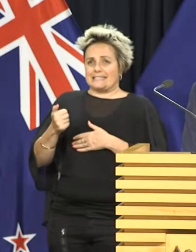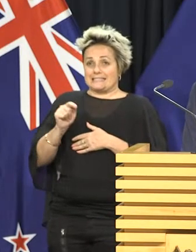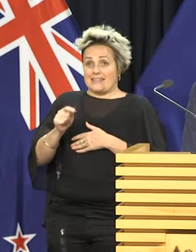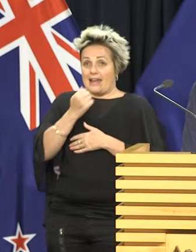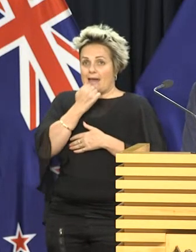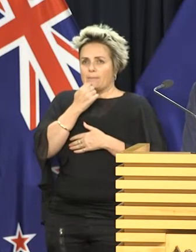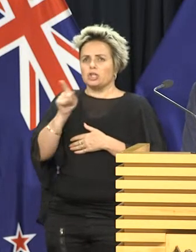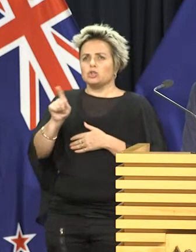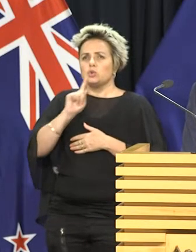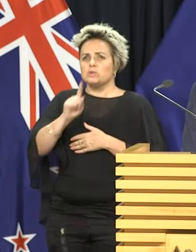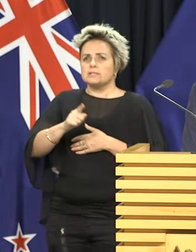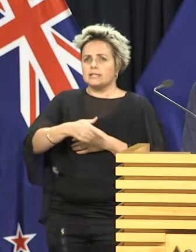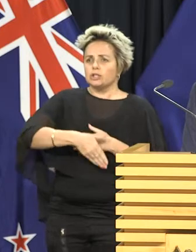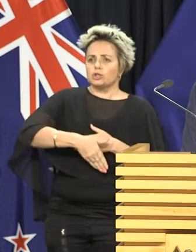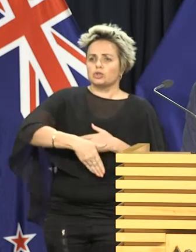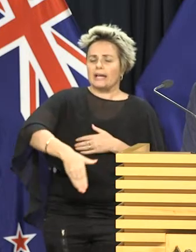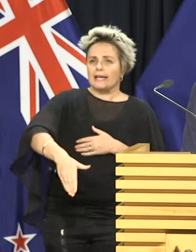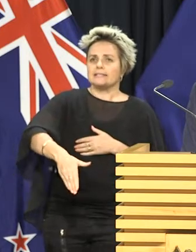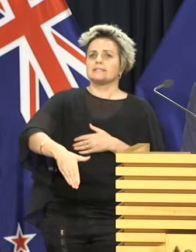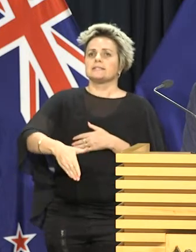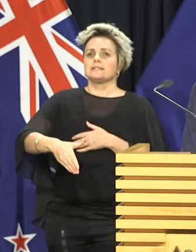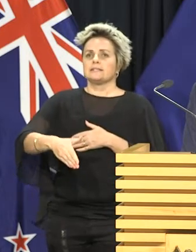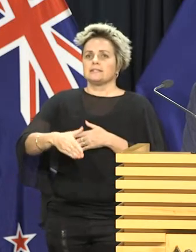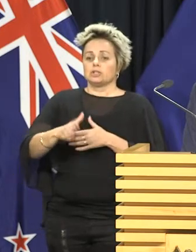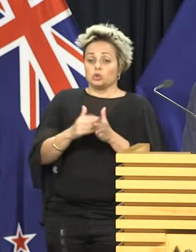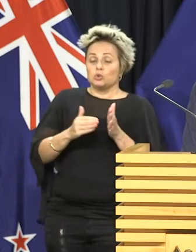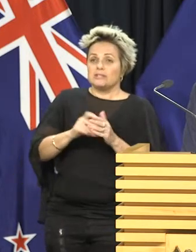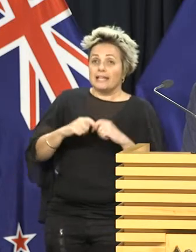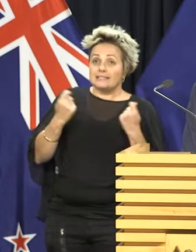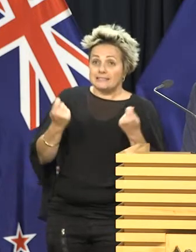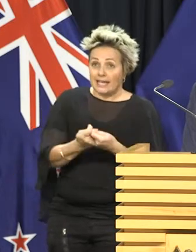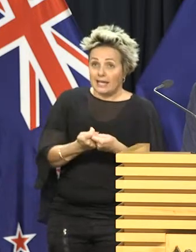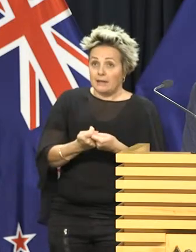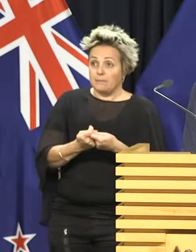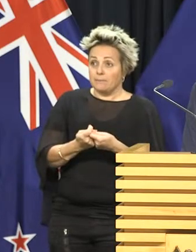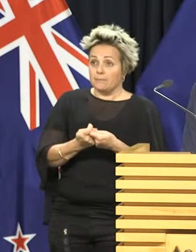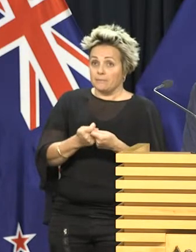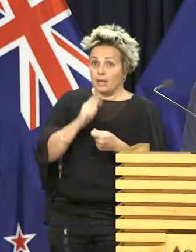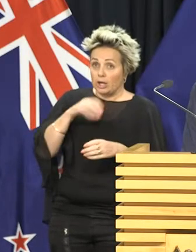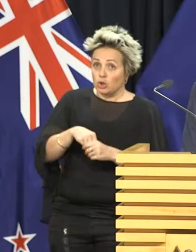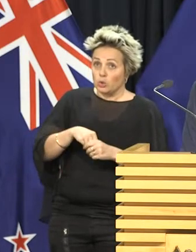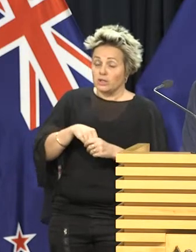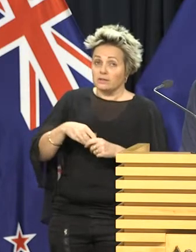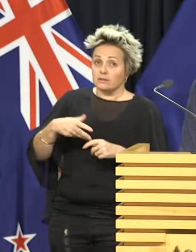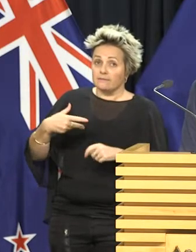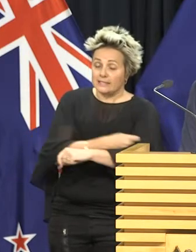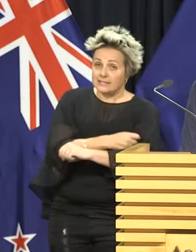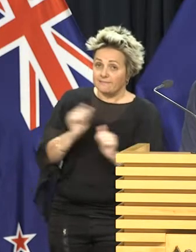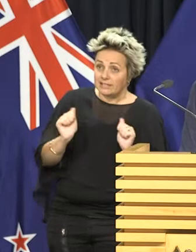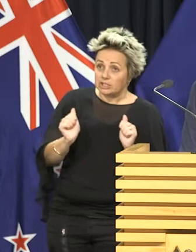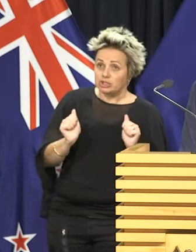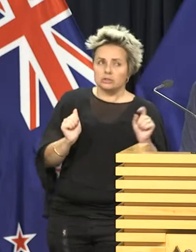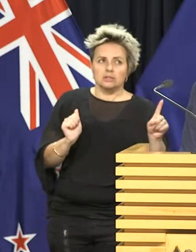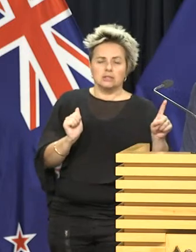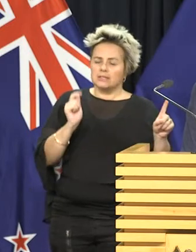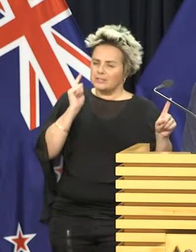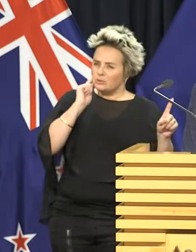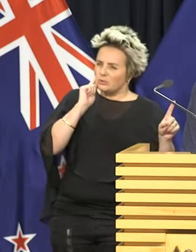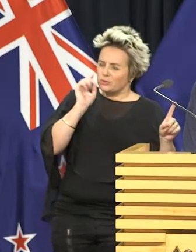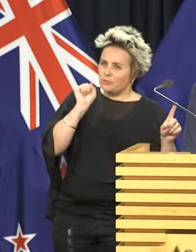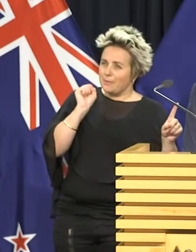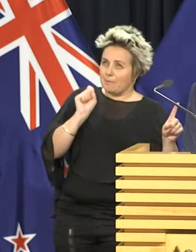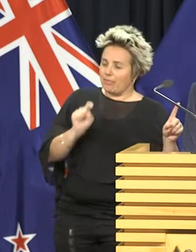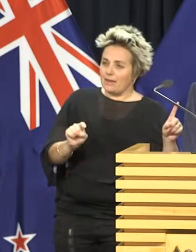You said that the Olympians were in there, a couple of diplomats. Were the black caps in that rollout? Not from my